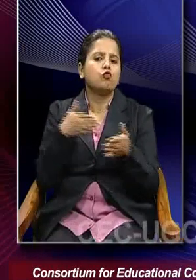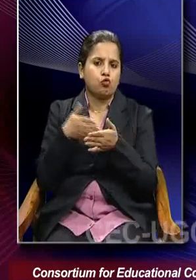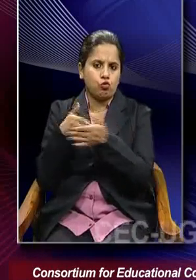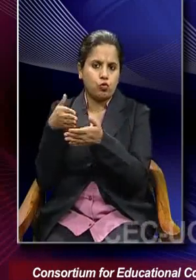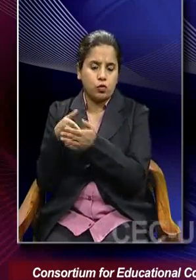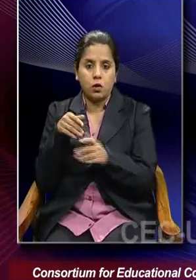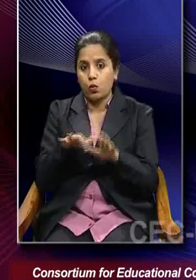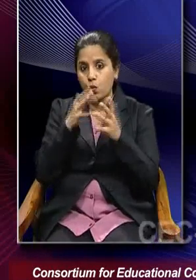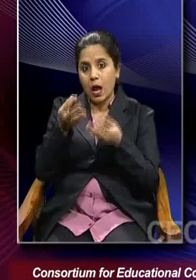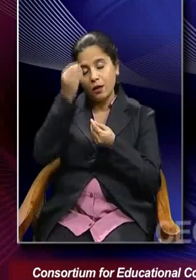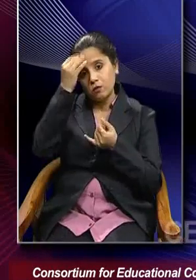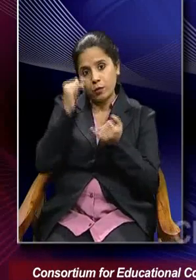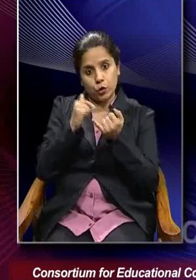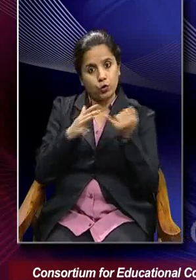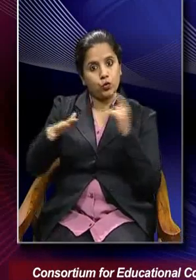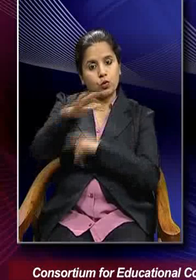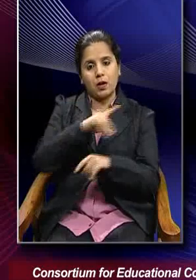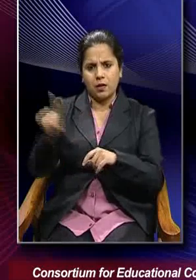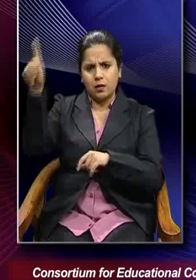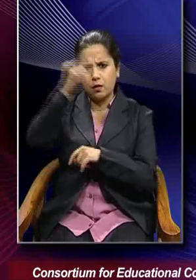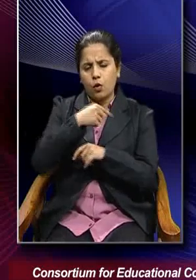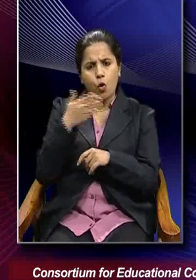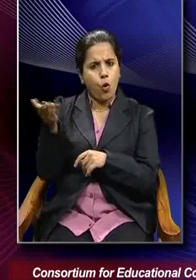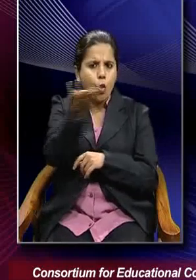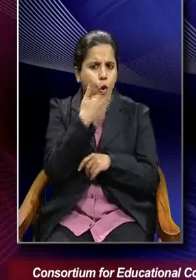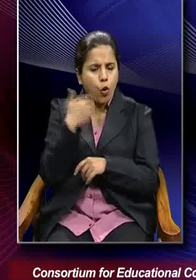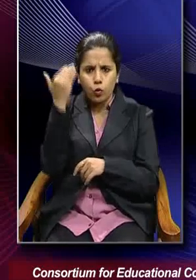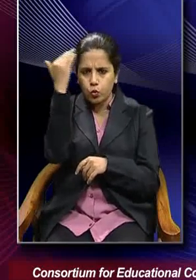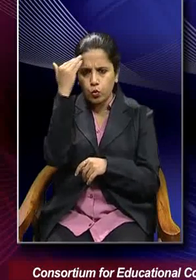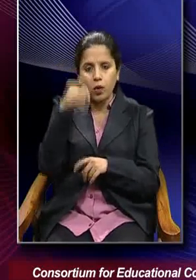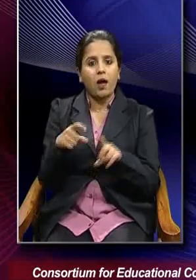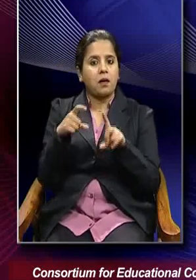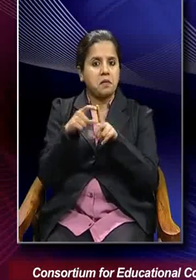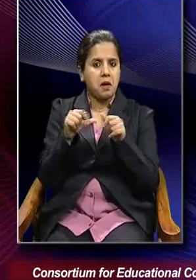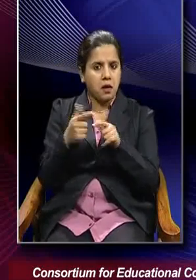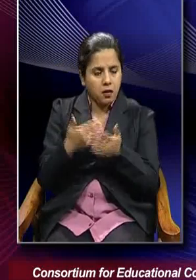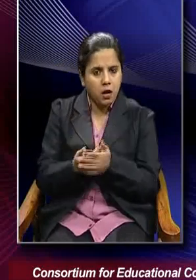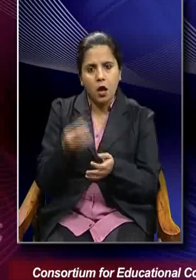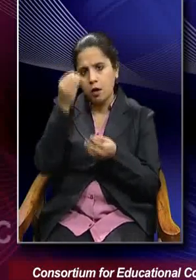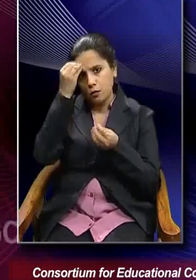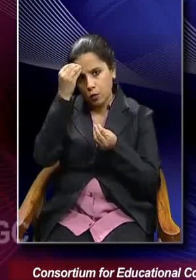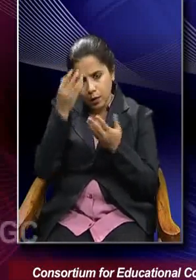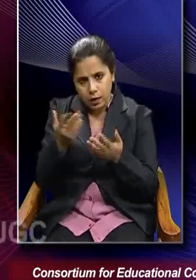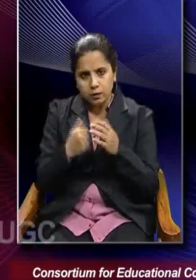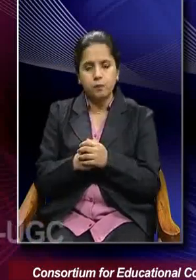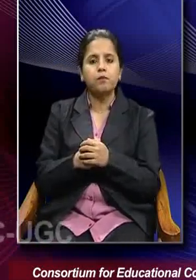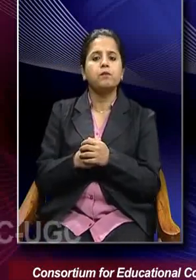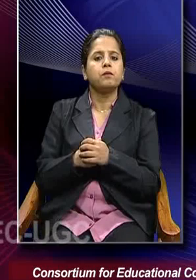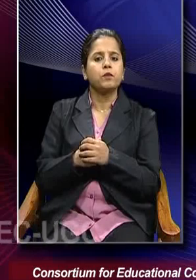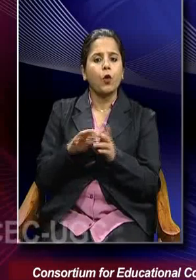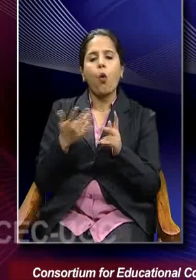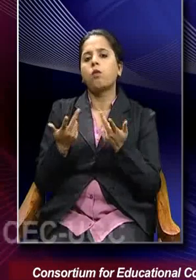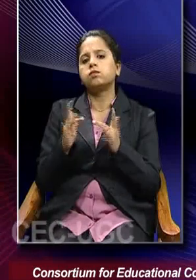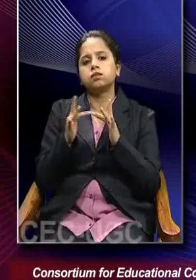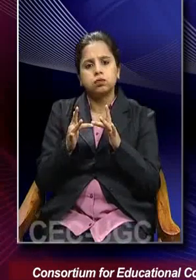World Information Society Day, today as we all know, data, information,